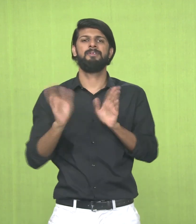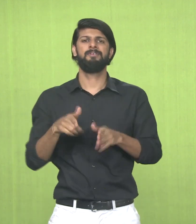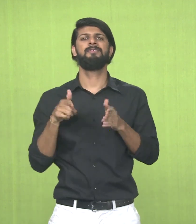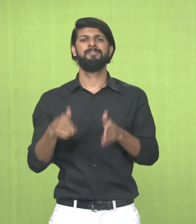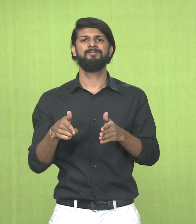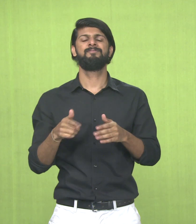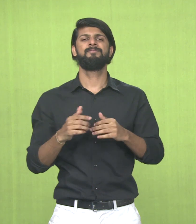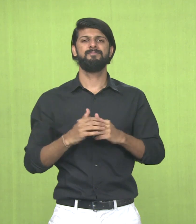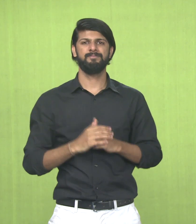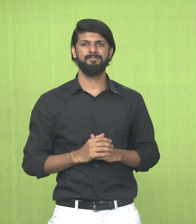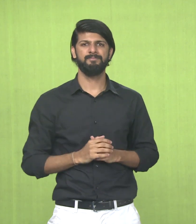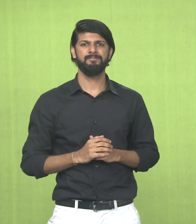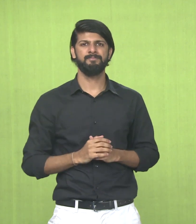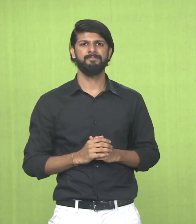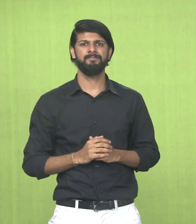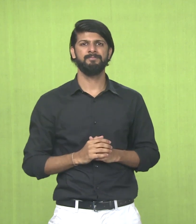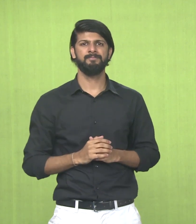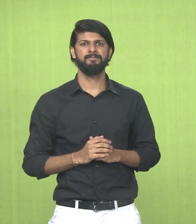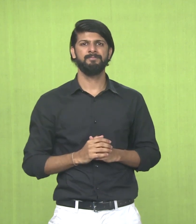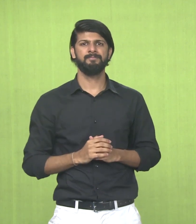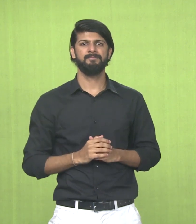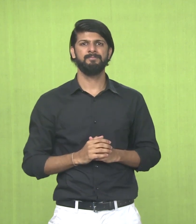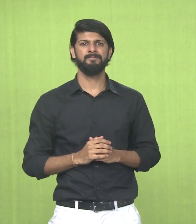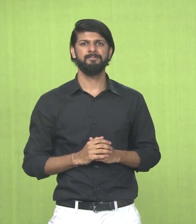and this is how the preparation of the cave wall was done.